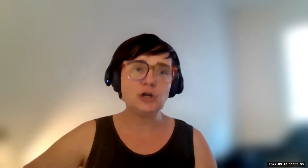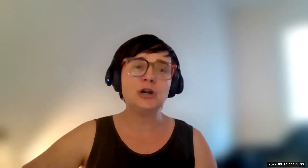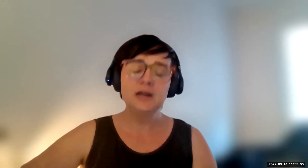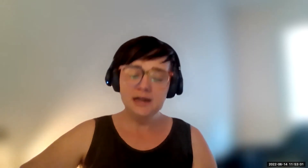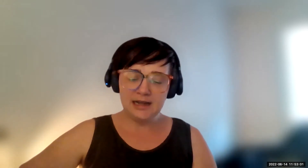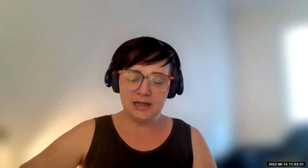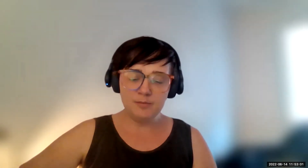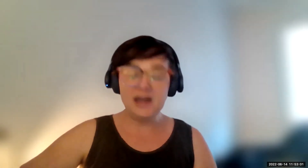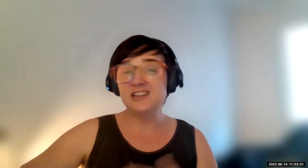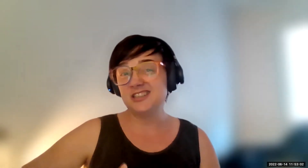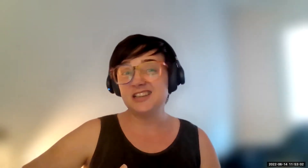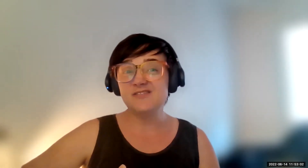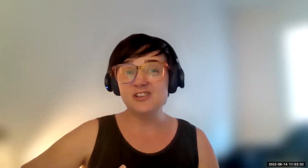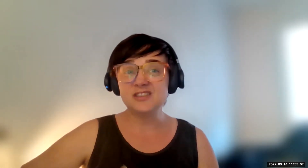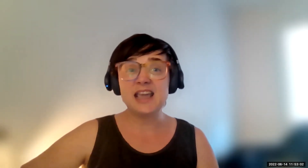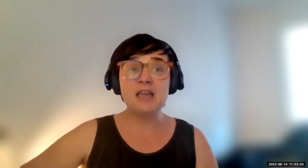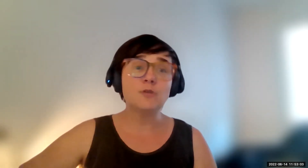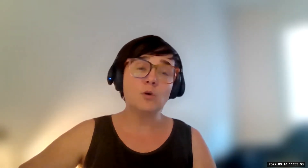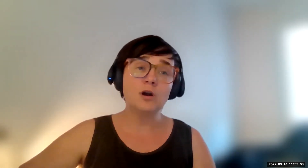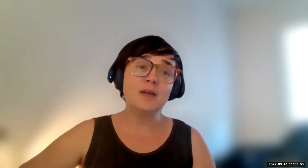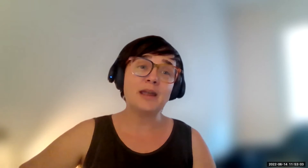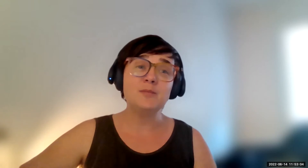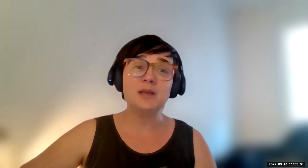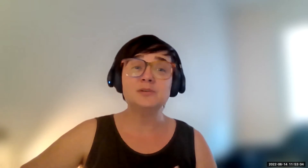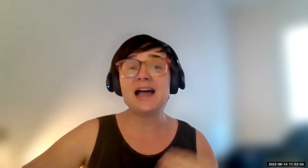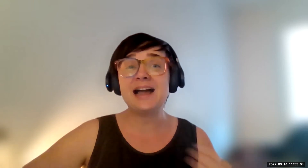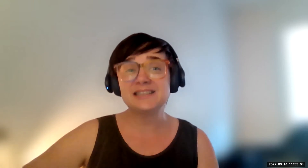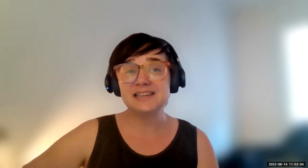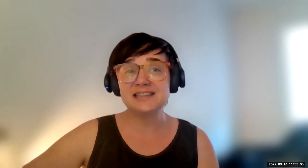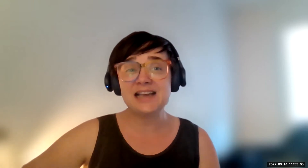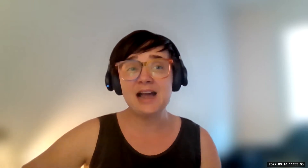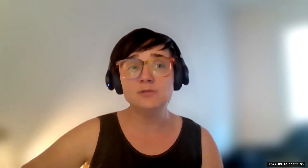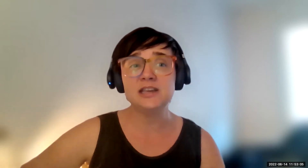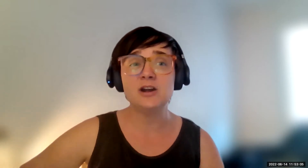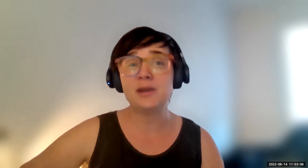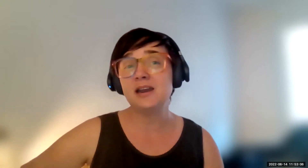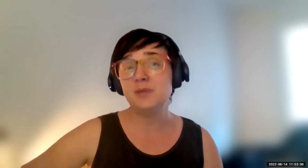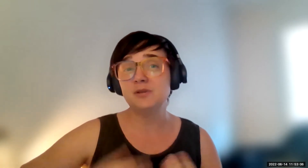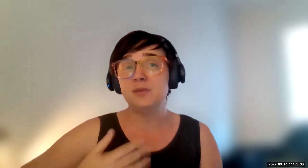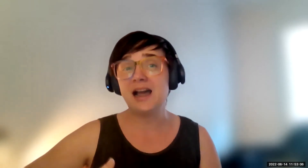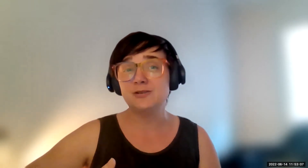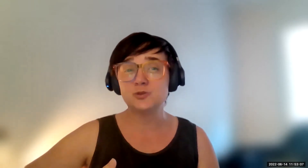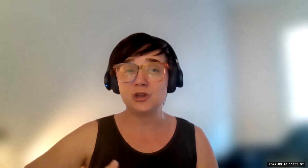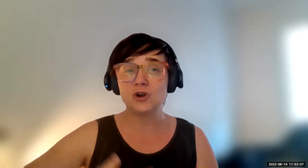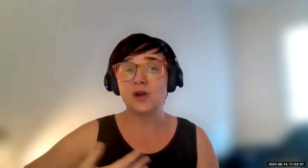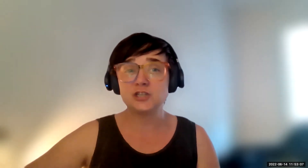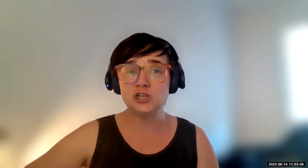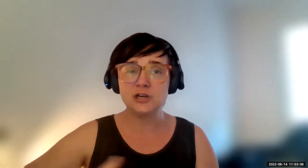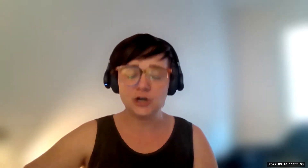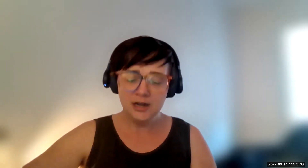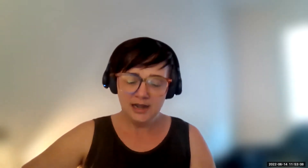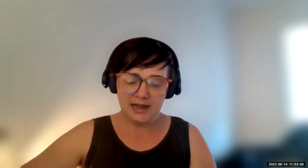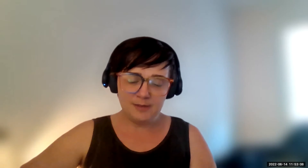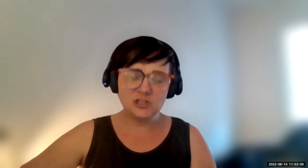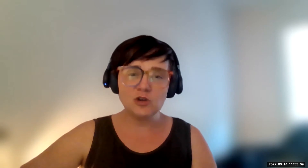here with my partner and it just doesn't feel safe? Or am I gonna be able to access this housing? Am I gonna be able to be housed with the